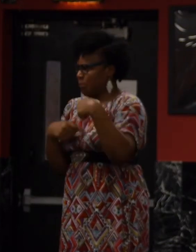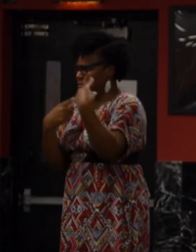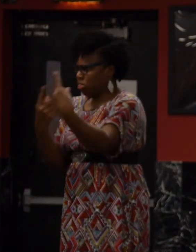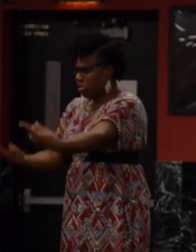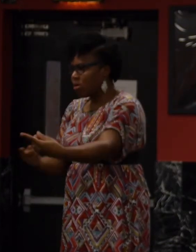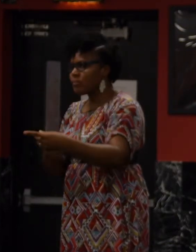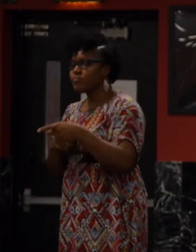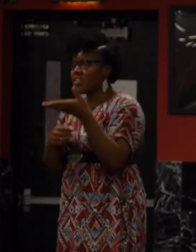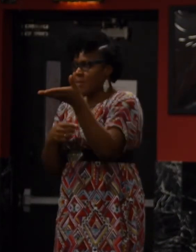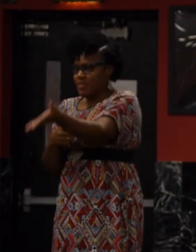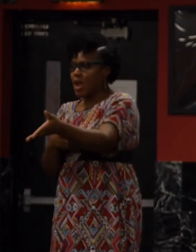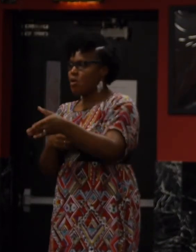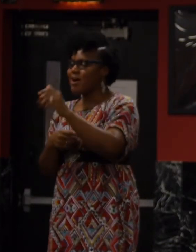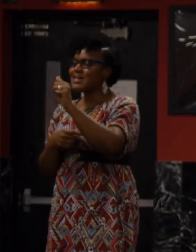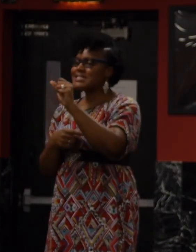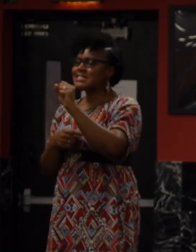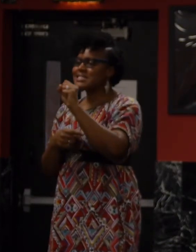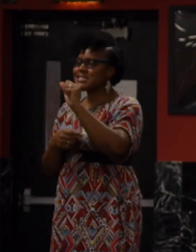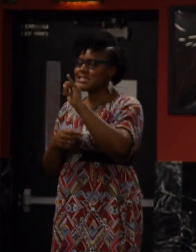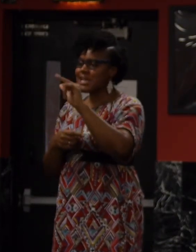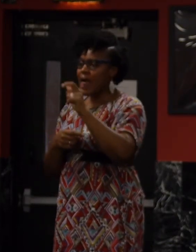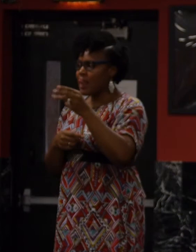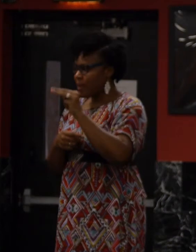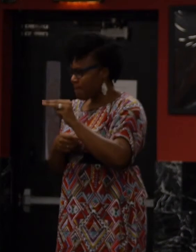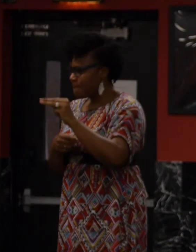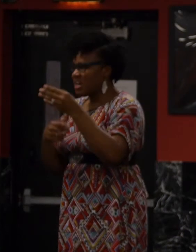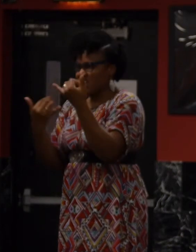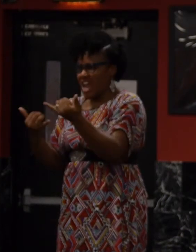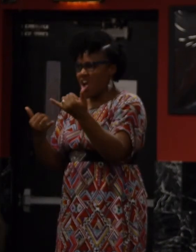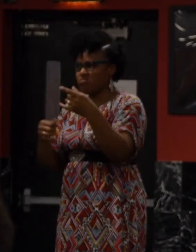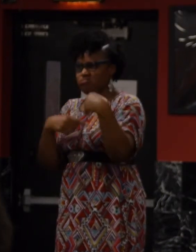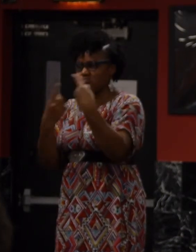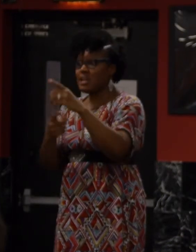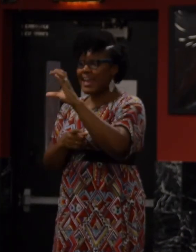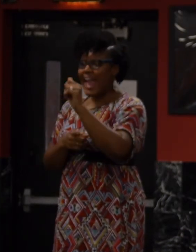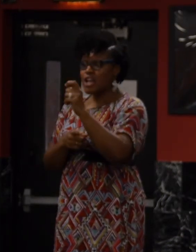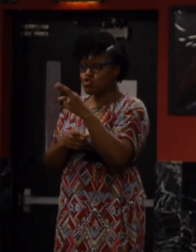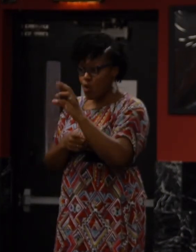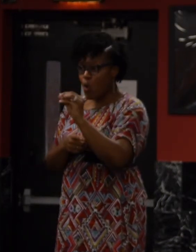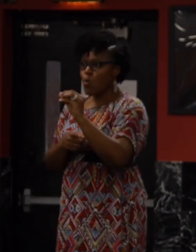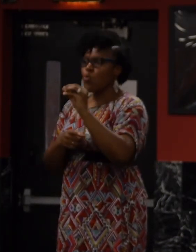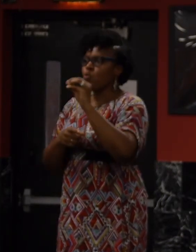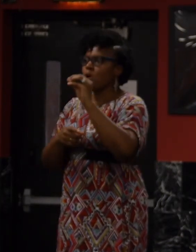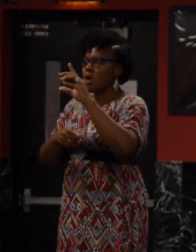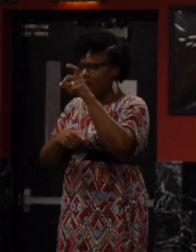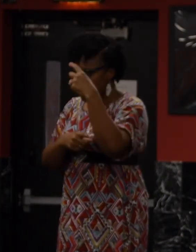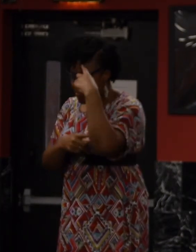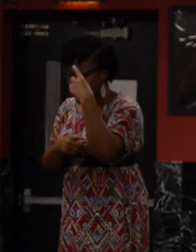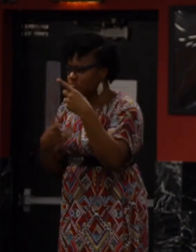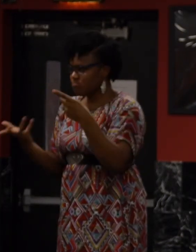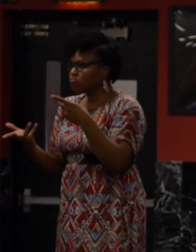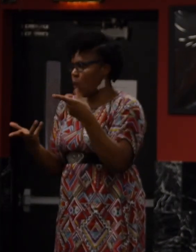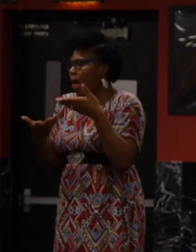government of Cuba, of course, under the Castro government, then, of course, then President Fidel Castro, who since passed